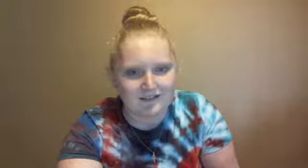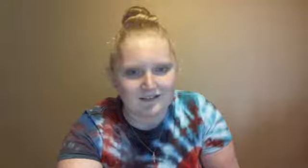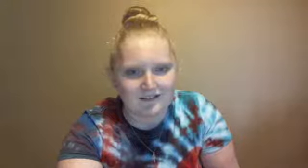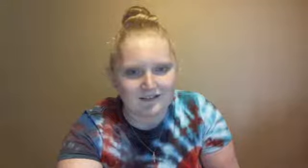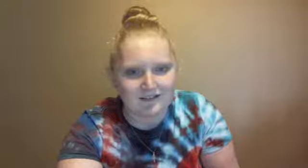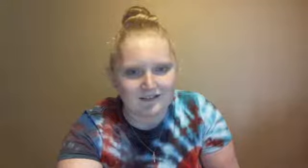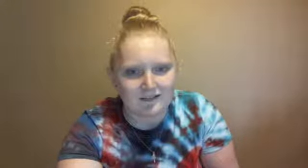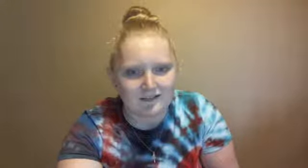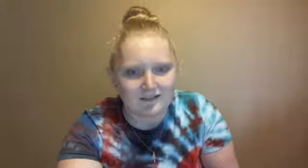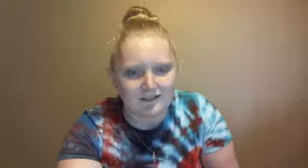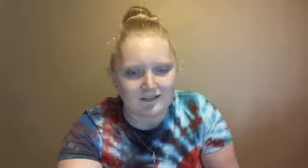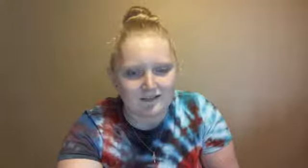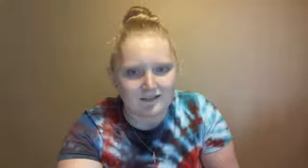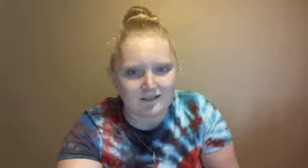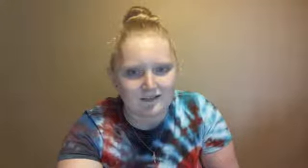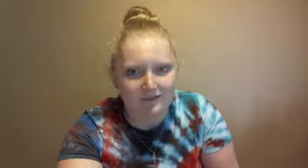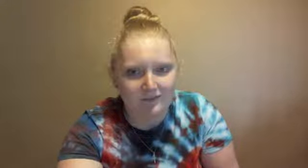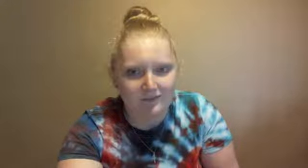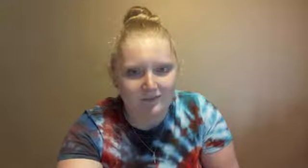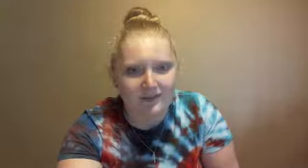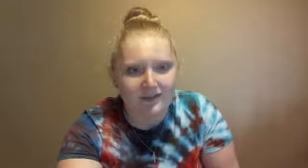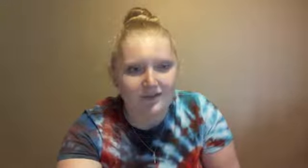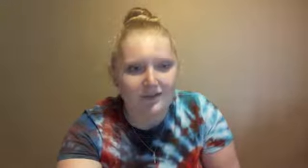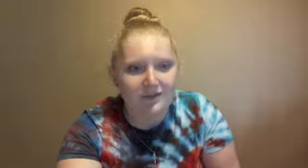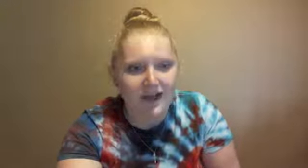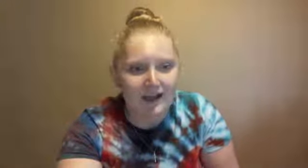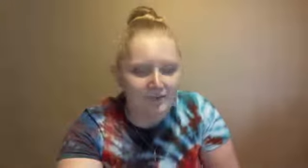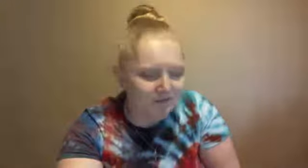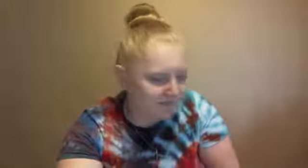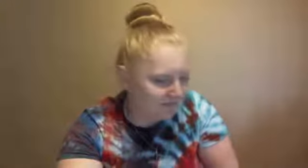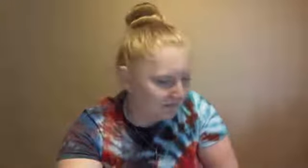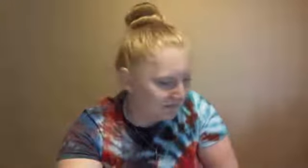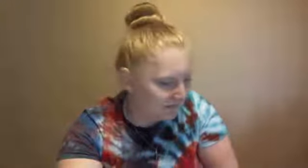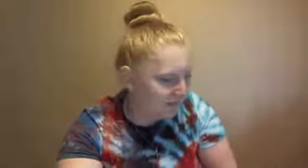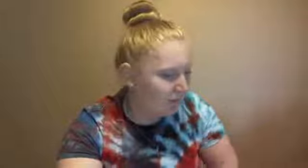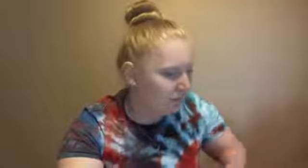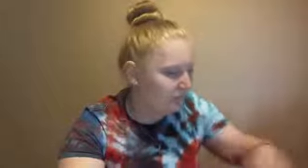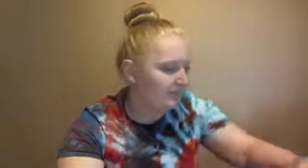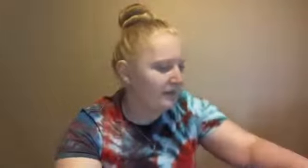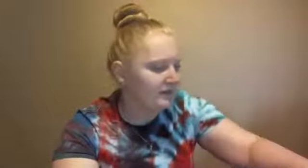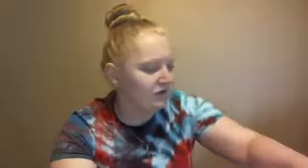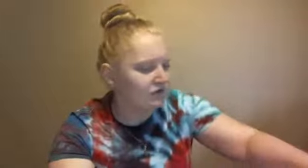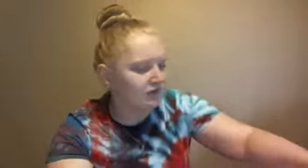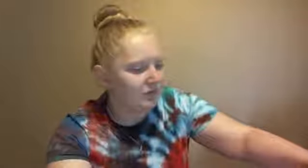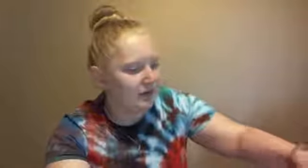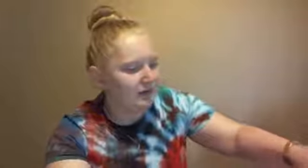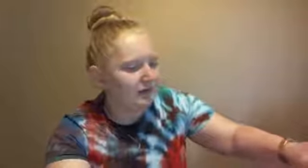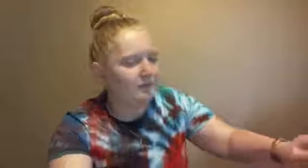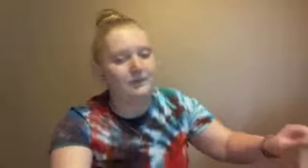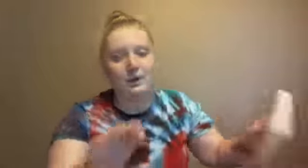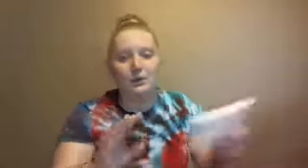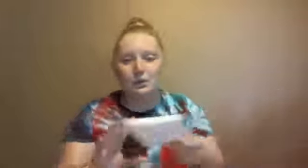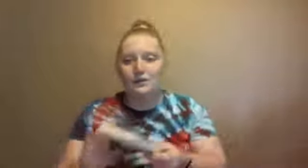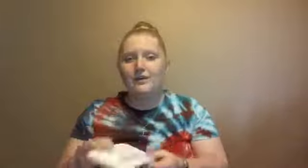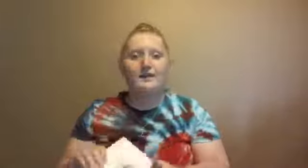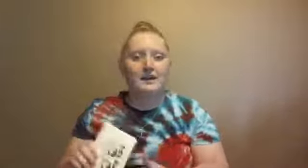So that was, oh, let's just quickly review the signs